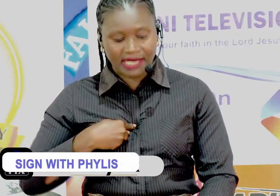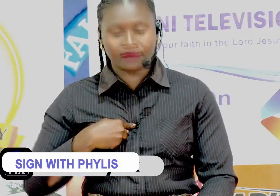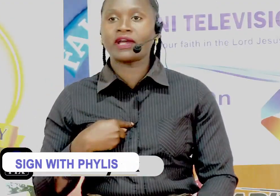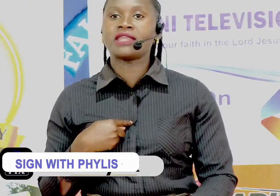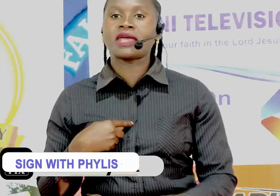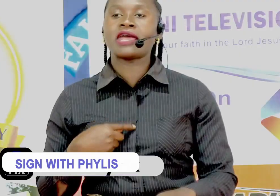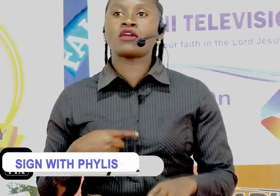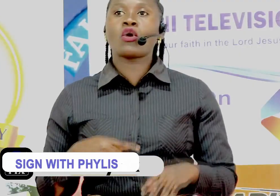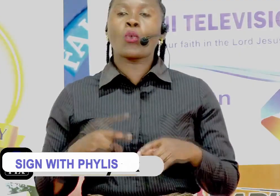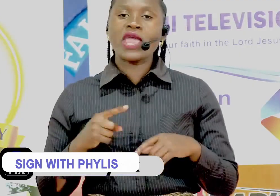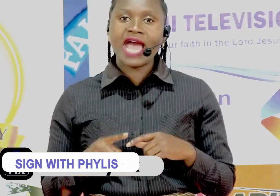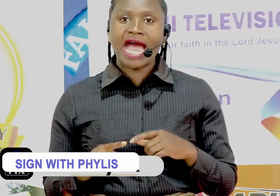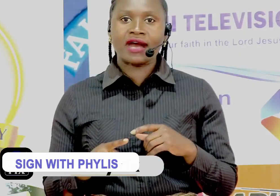And then we have